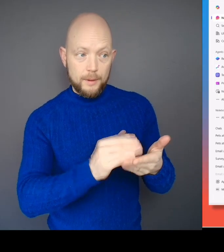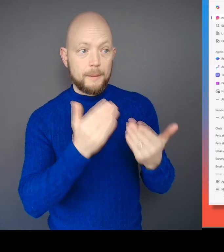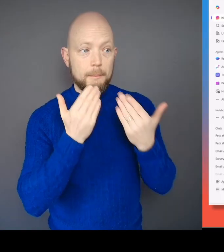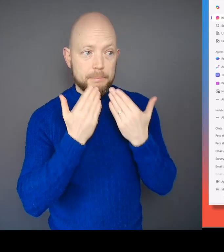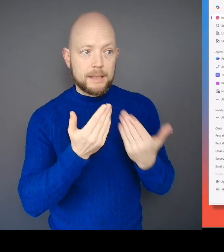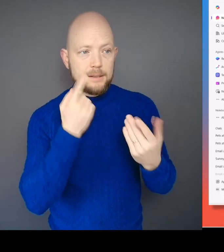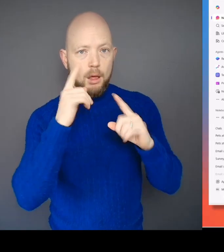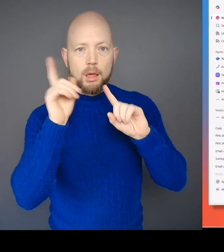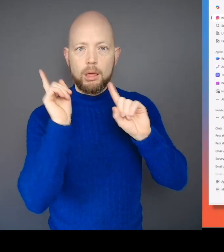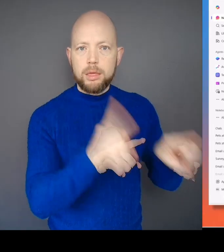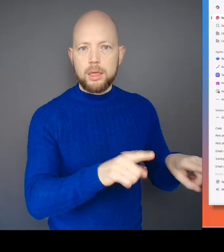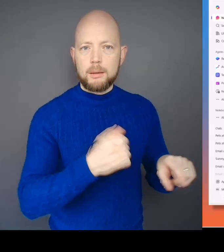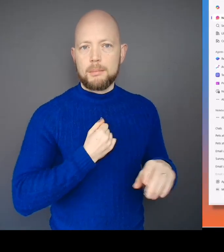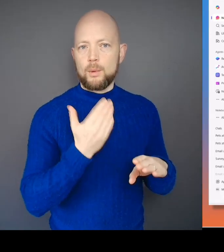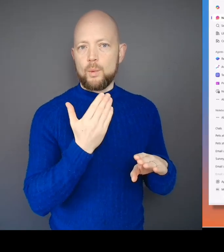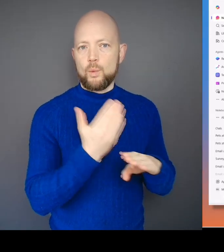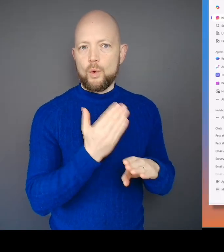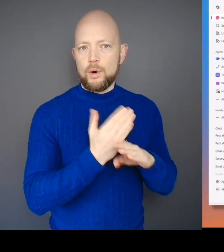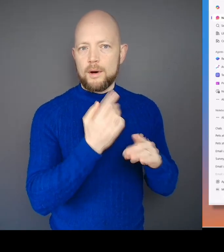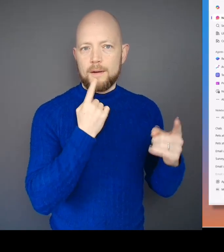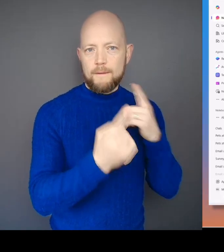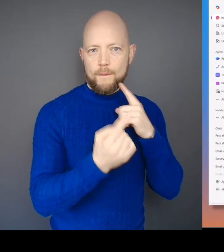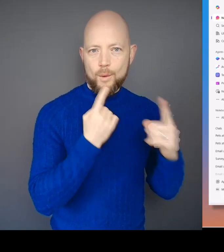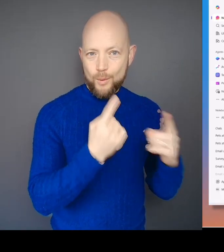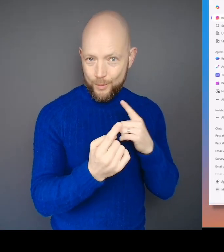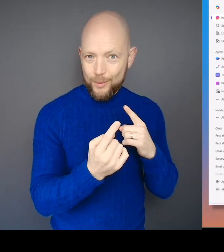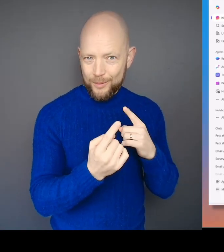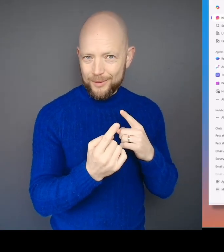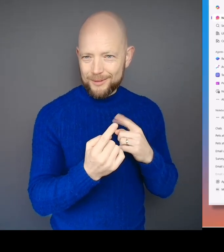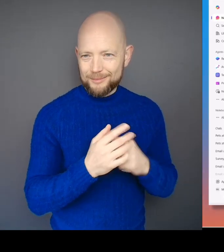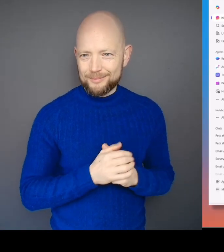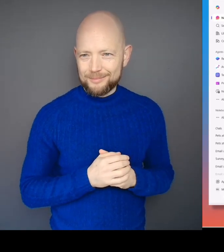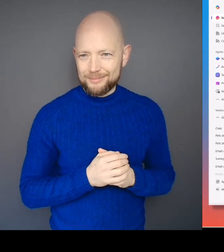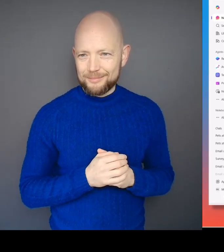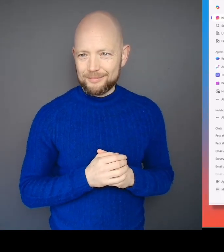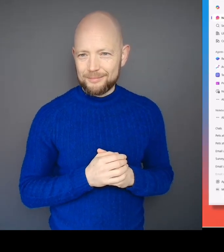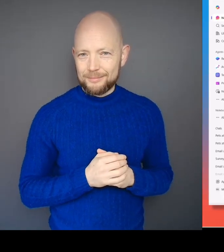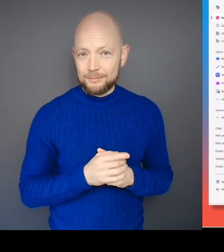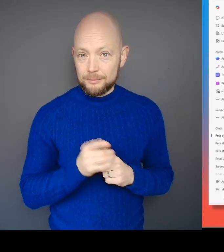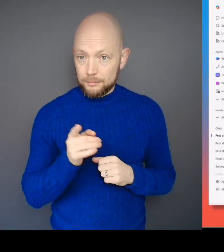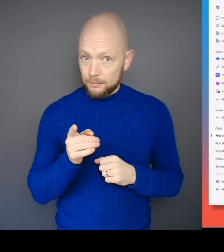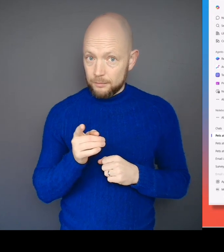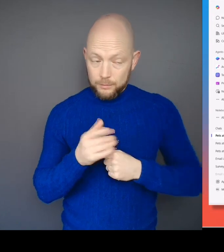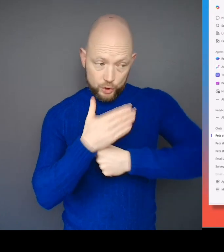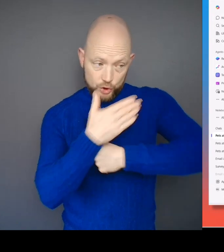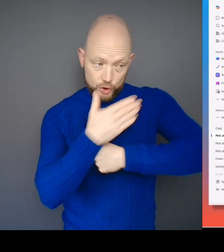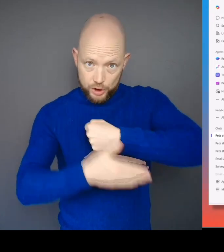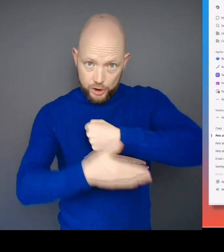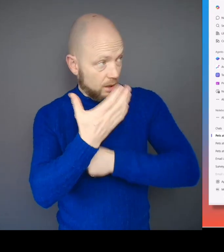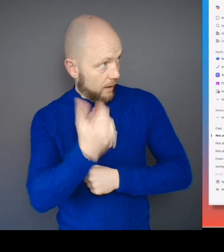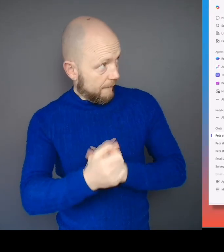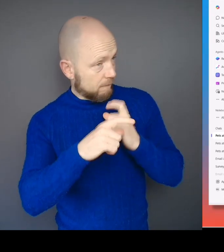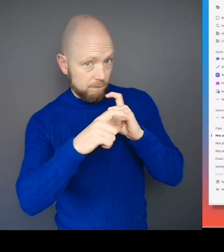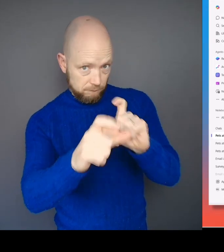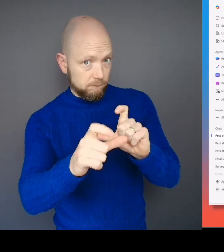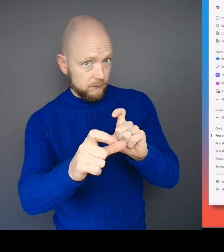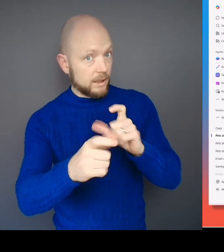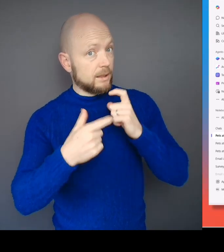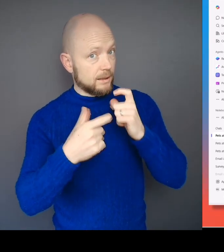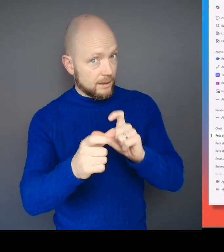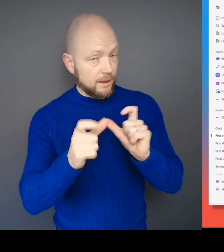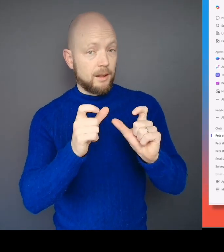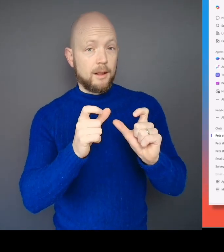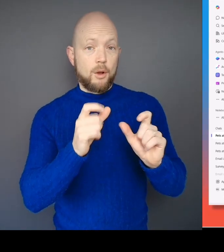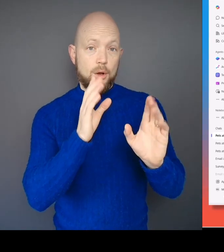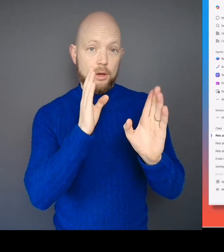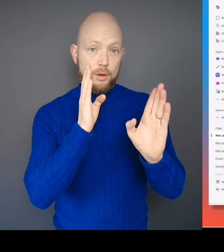ignore work for a second. Just give me a perspective without referring to what's going on here. This is still secure.